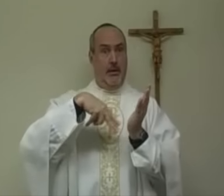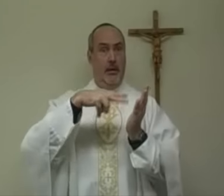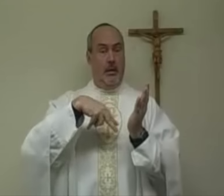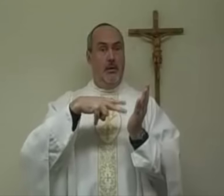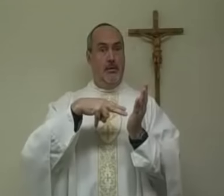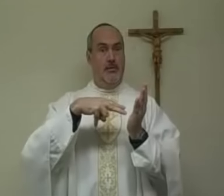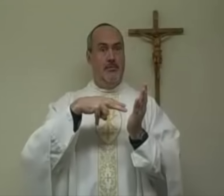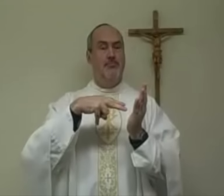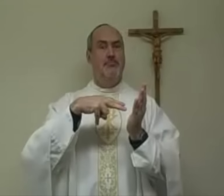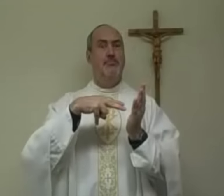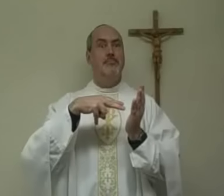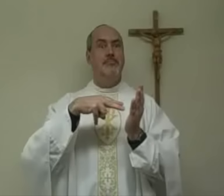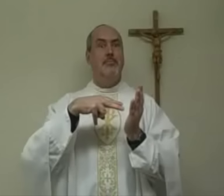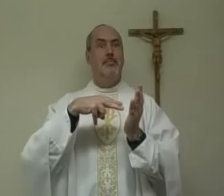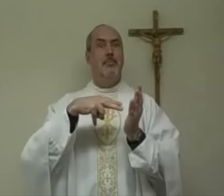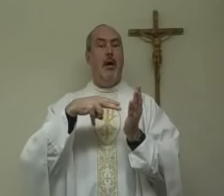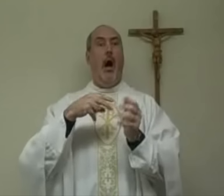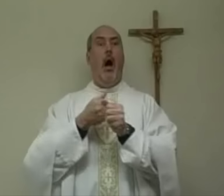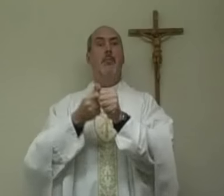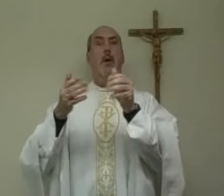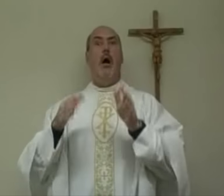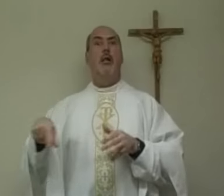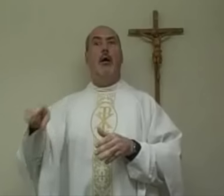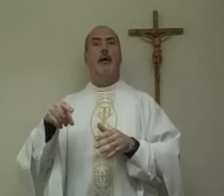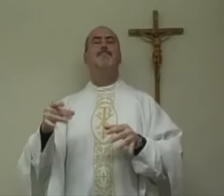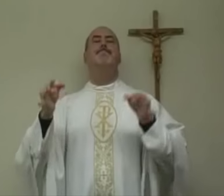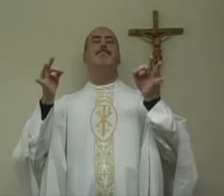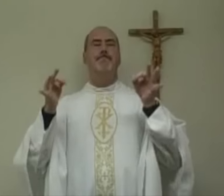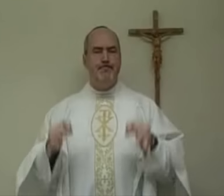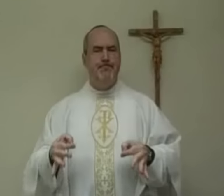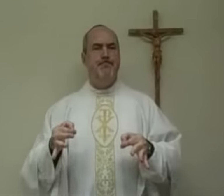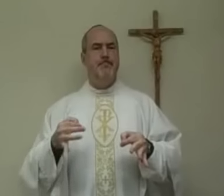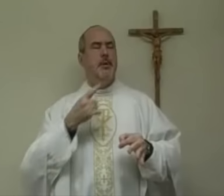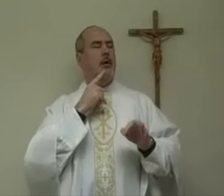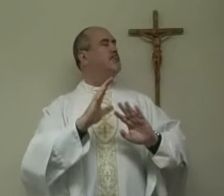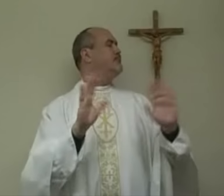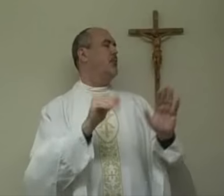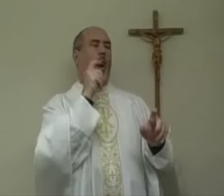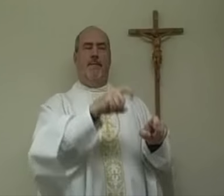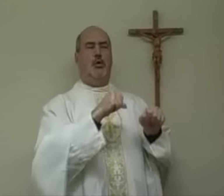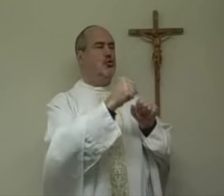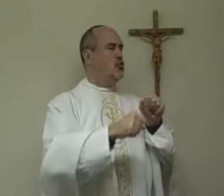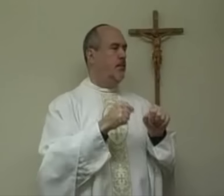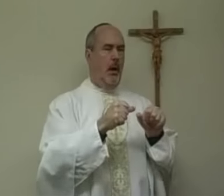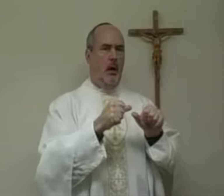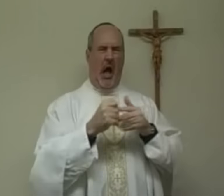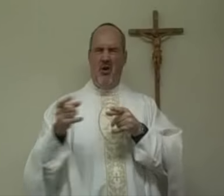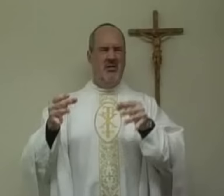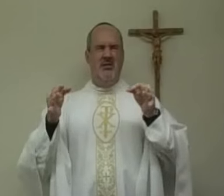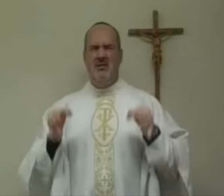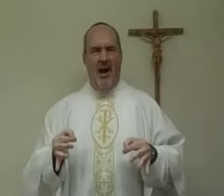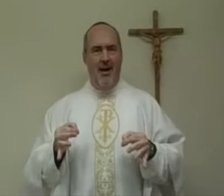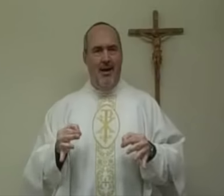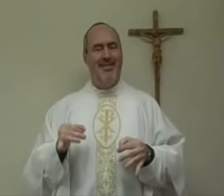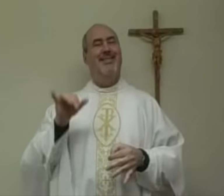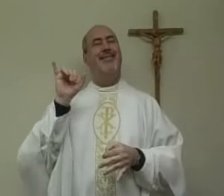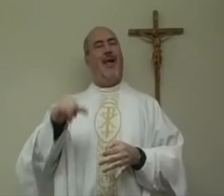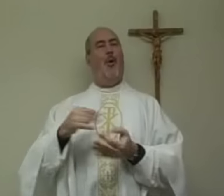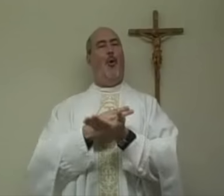Well, the first reading, if we go back to it, the apostles decided that those people don't have